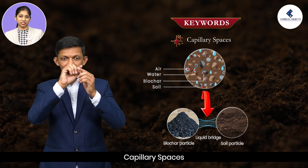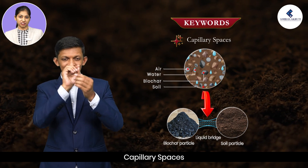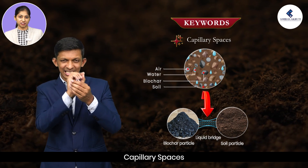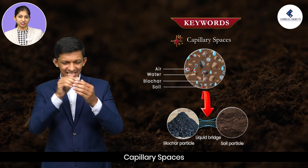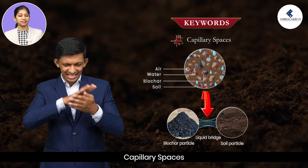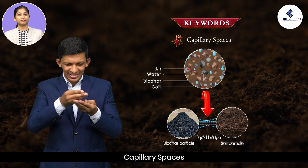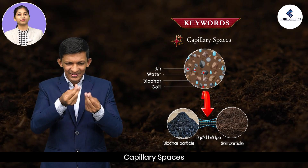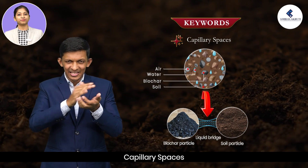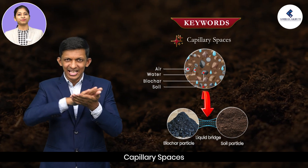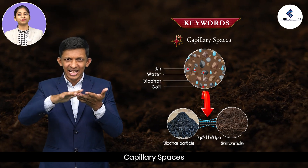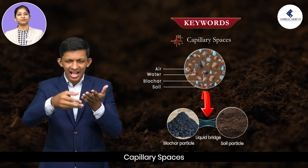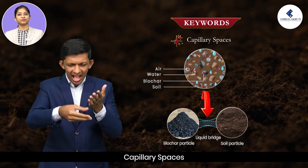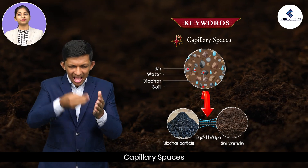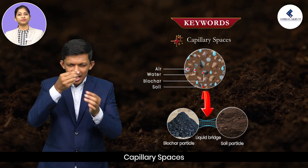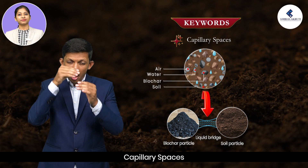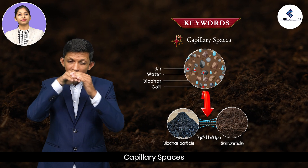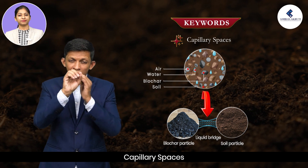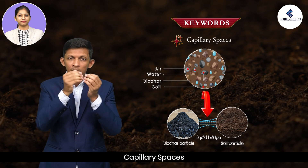capillary spaces,